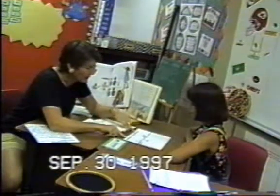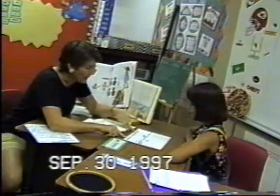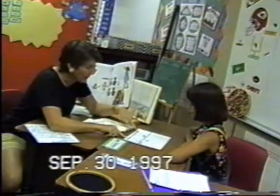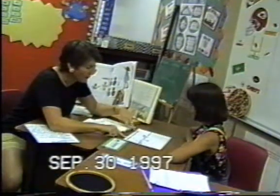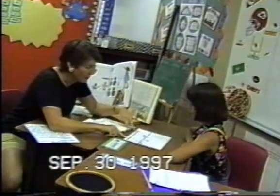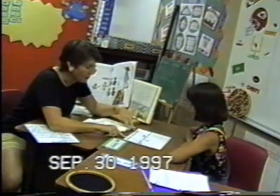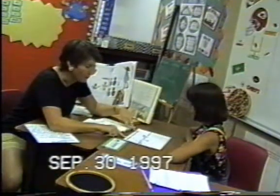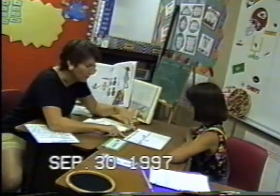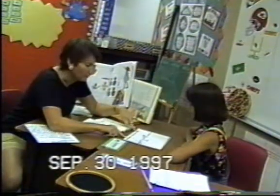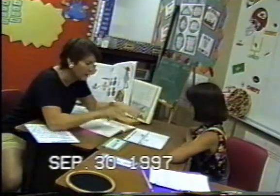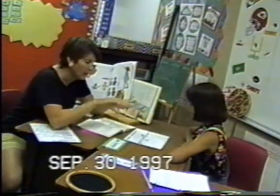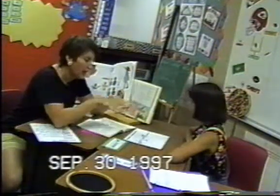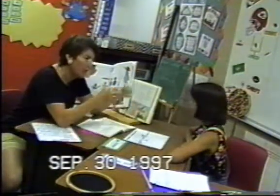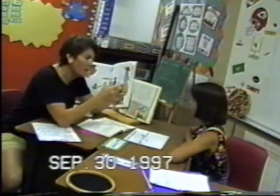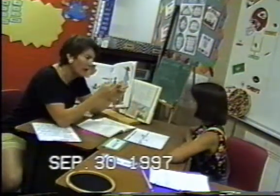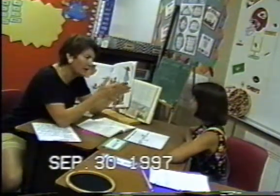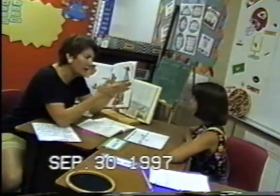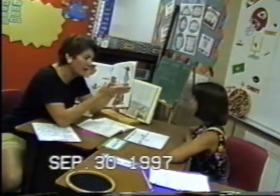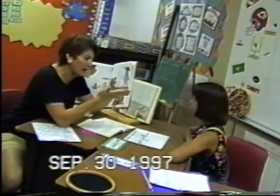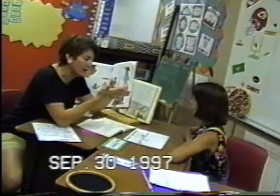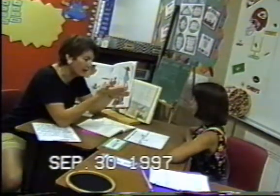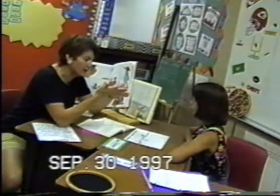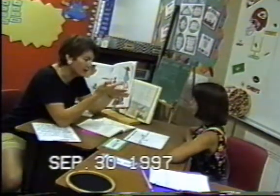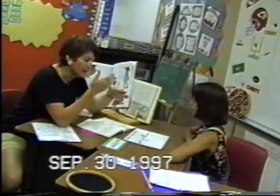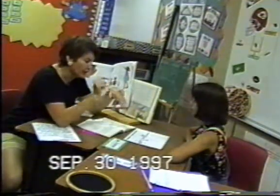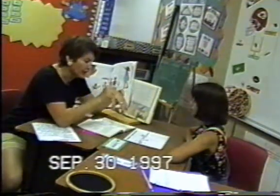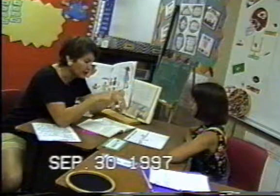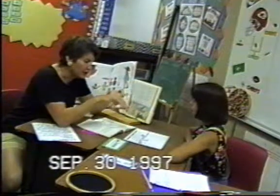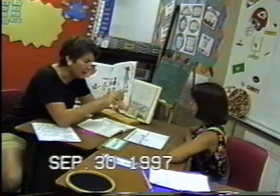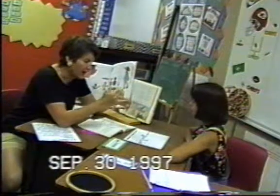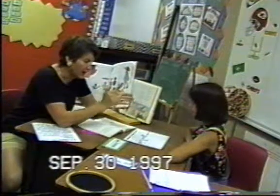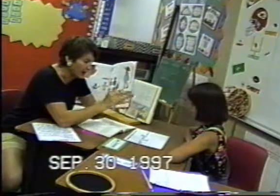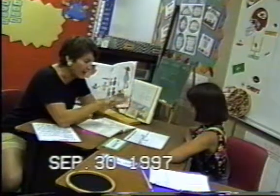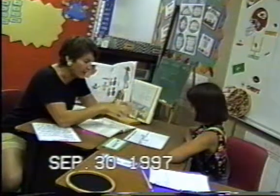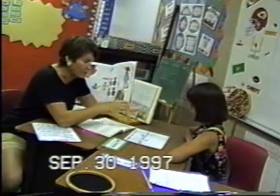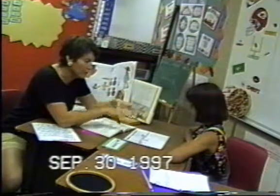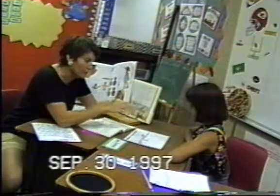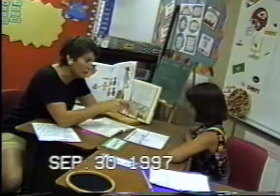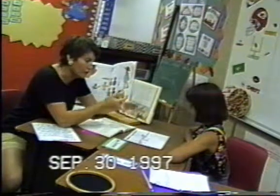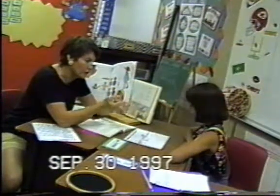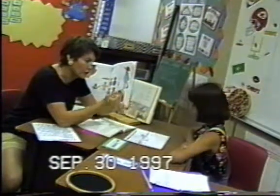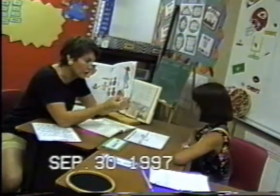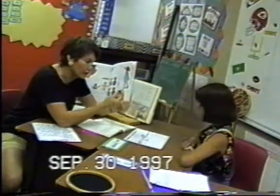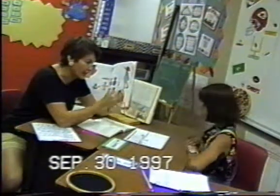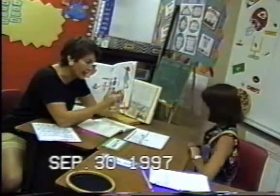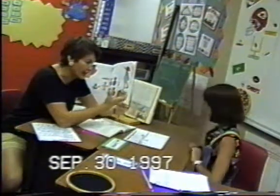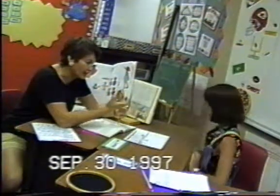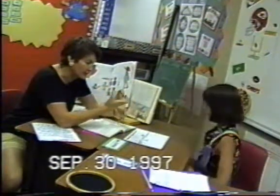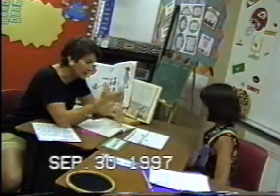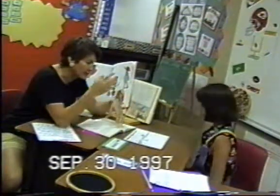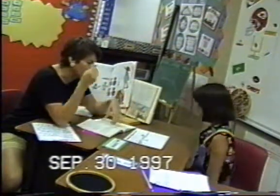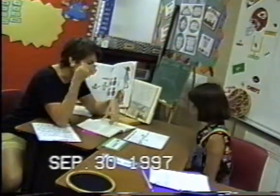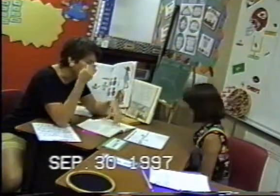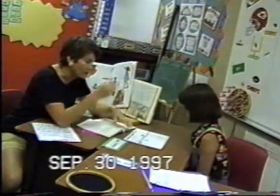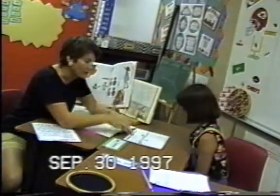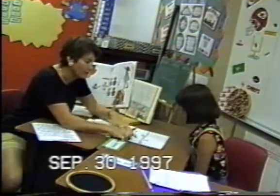Things that move. How many things can you find that move to create sound?